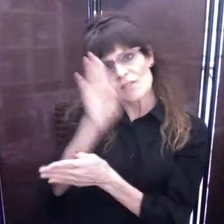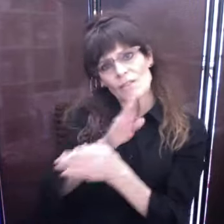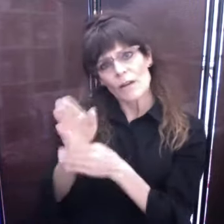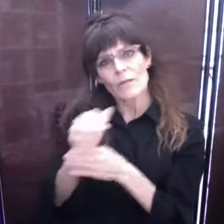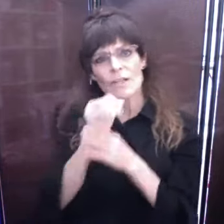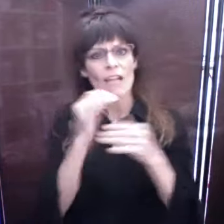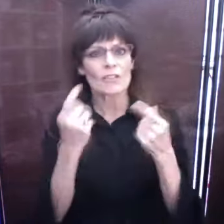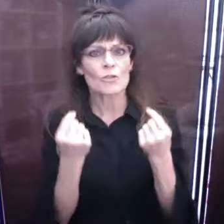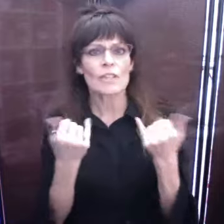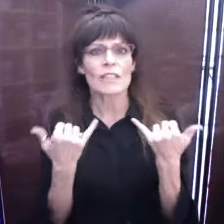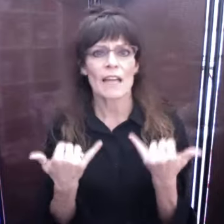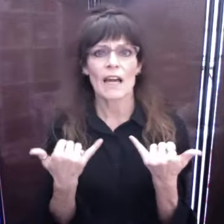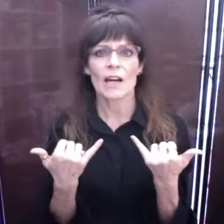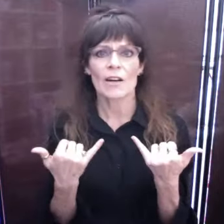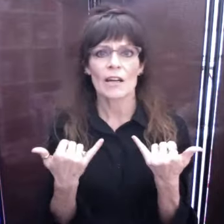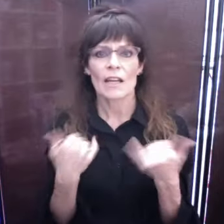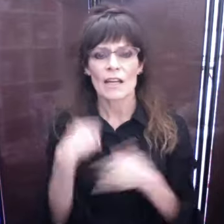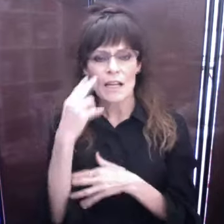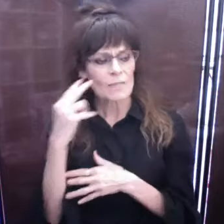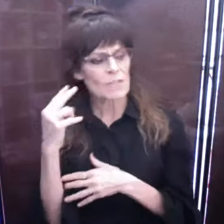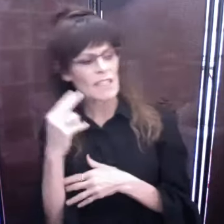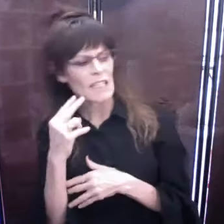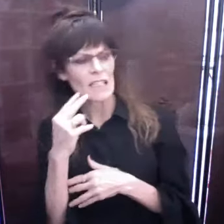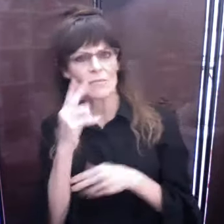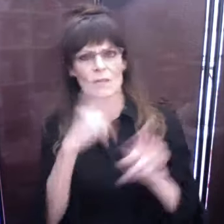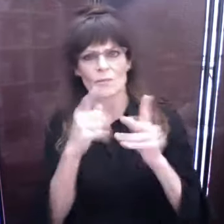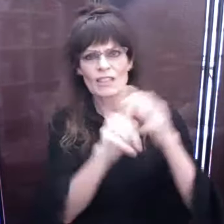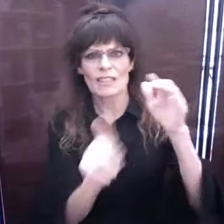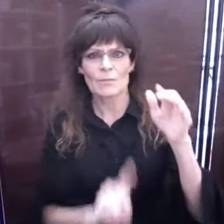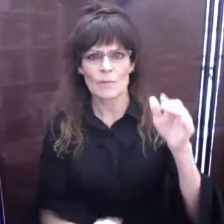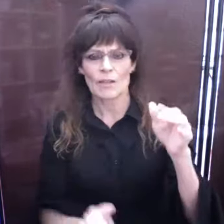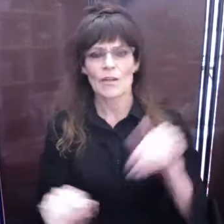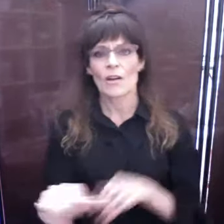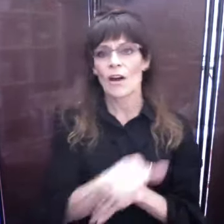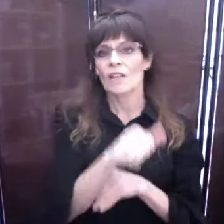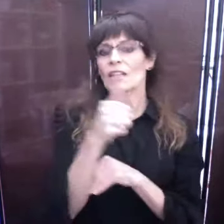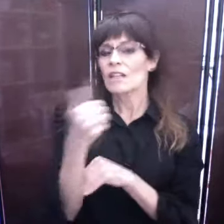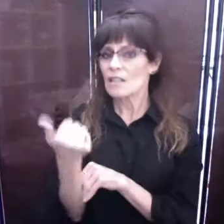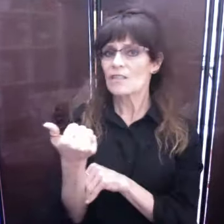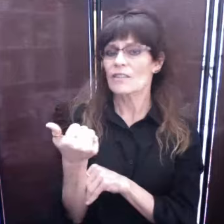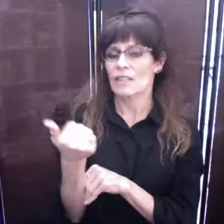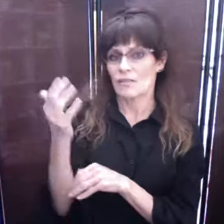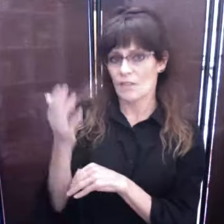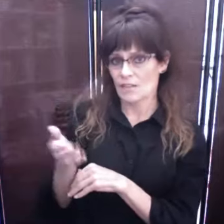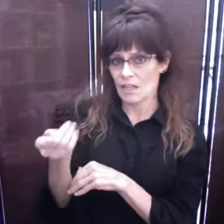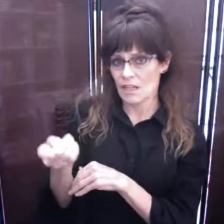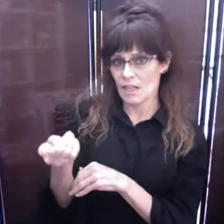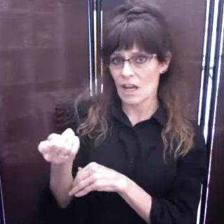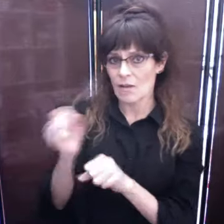guys. And I am seeing people disappear rapidly. Now, on the other end of the thing, I work with traumatic brain injury and